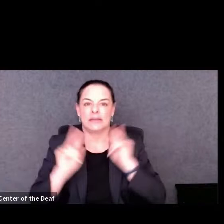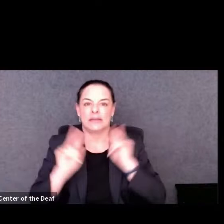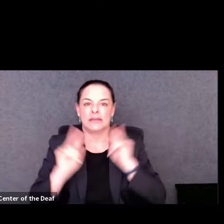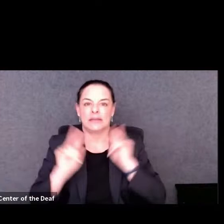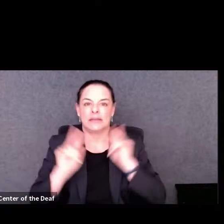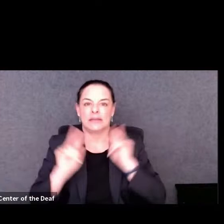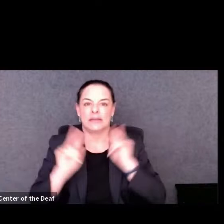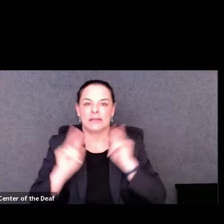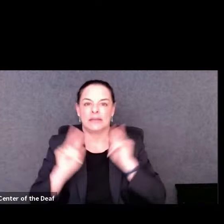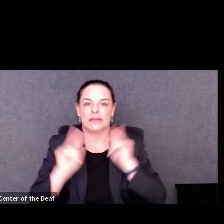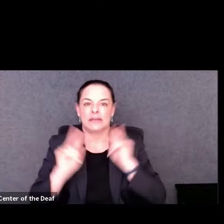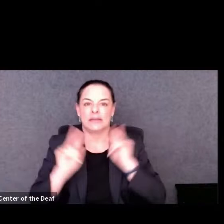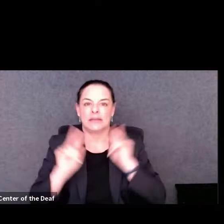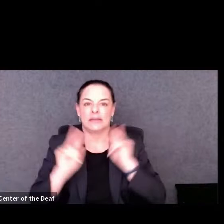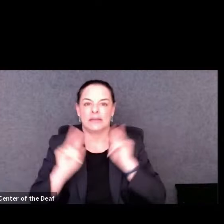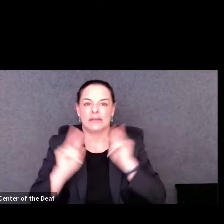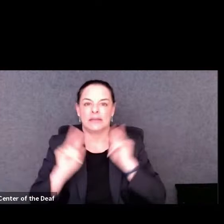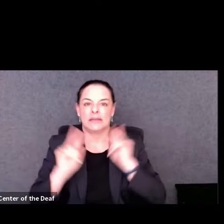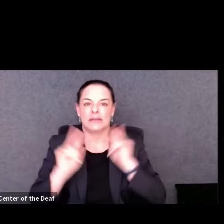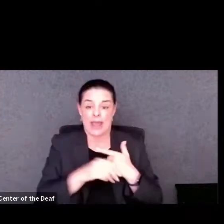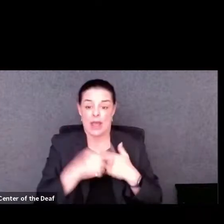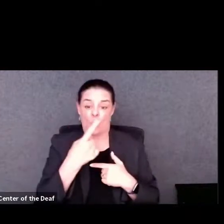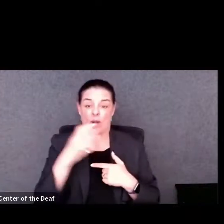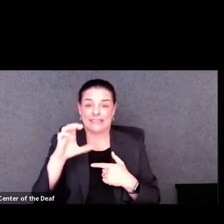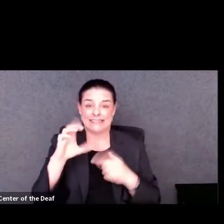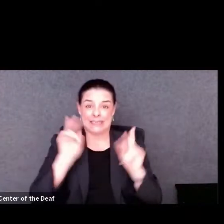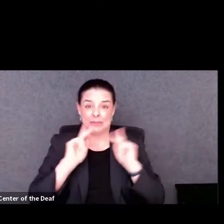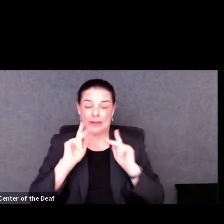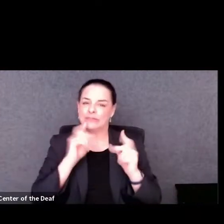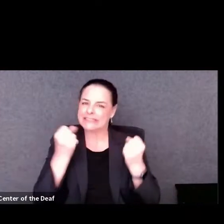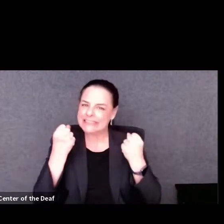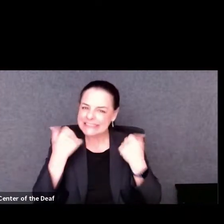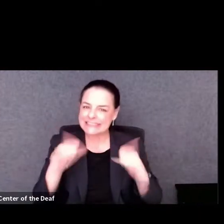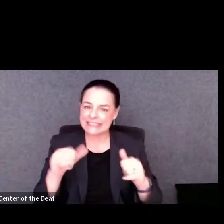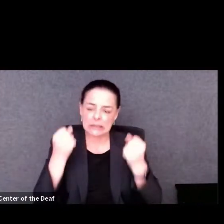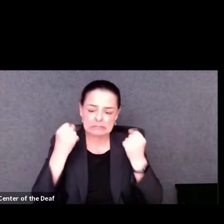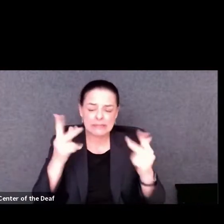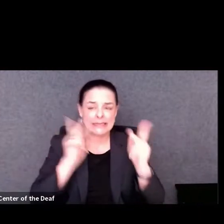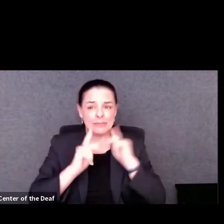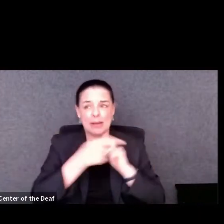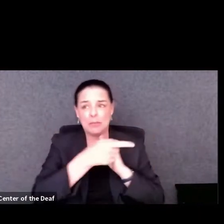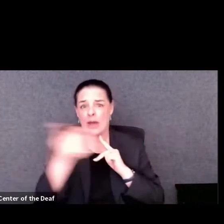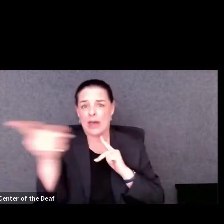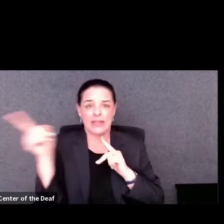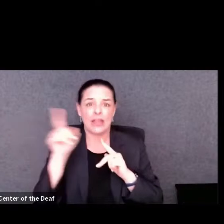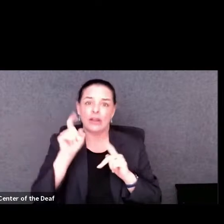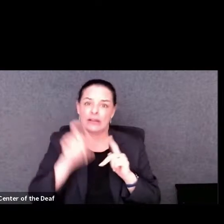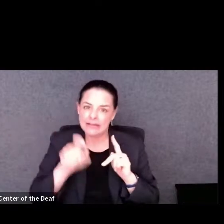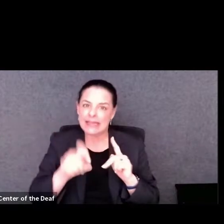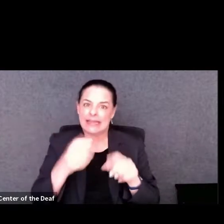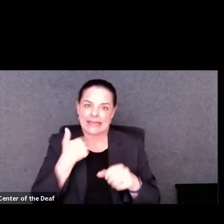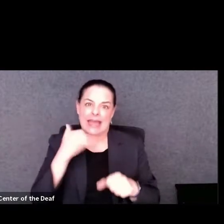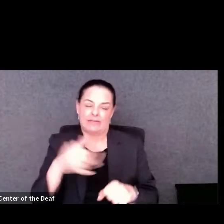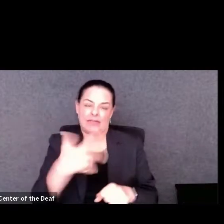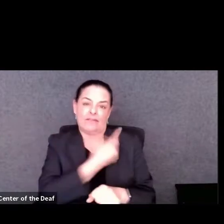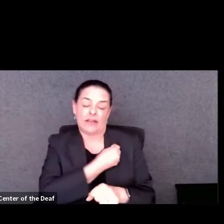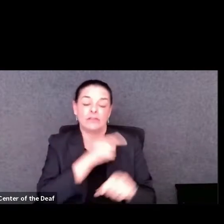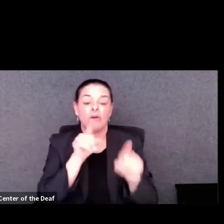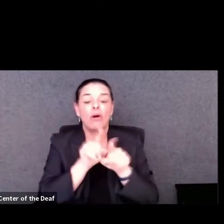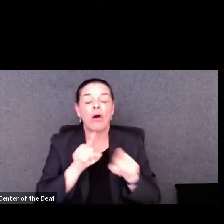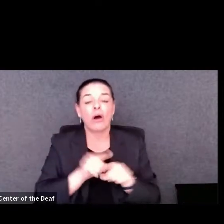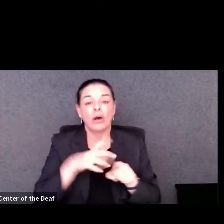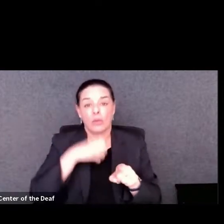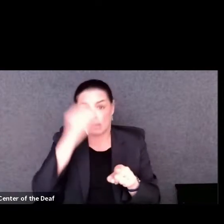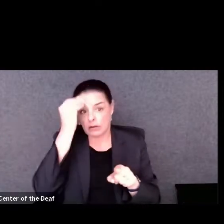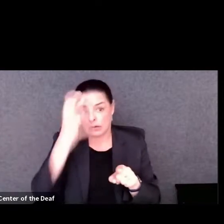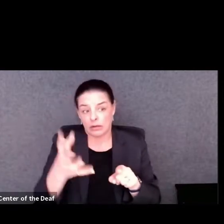65 and up age group. And then when you add in the 1C, there's a lot of people that are still out there that need to get vaccinated. Also want to